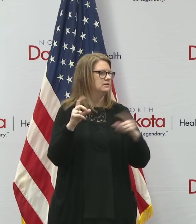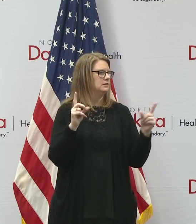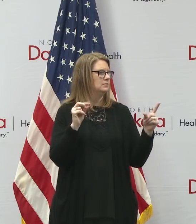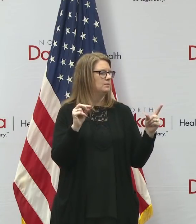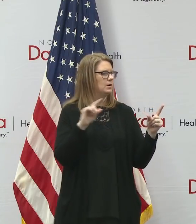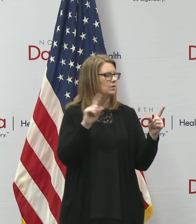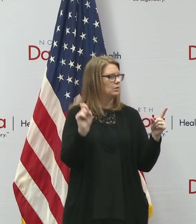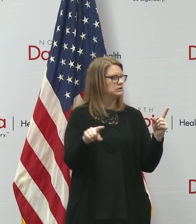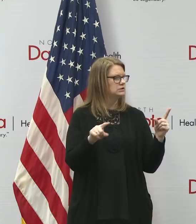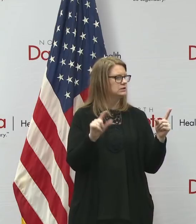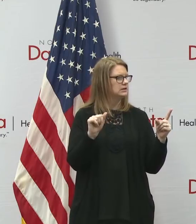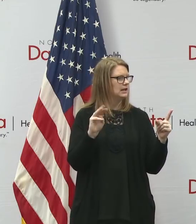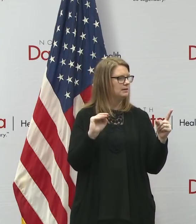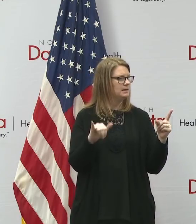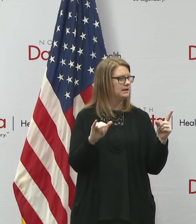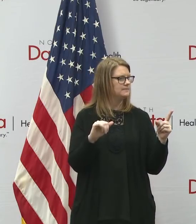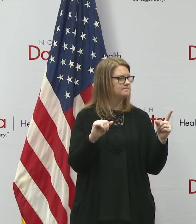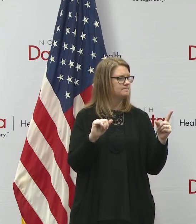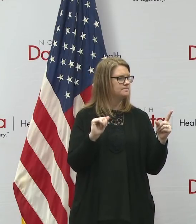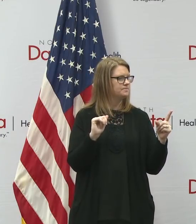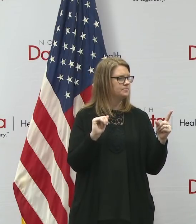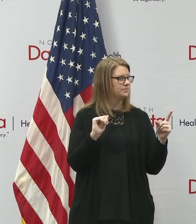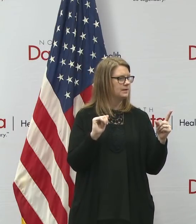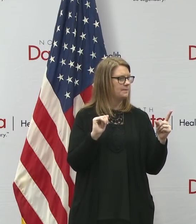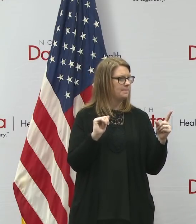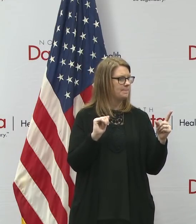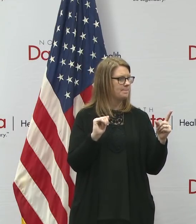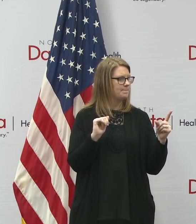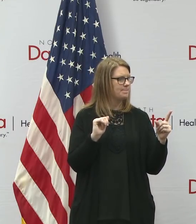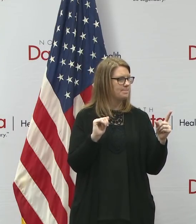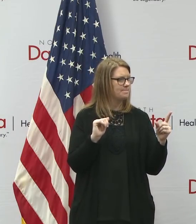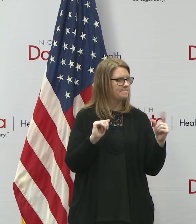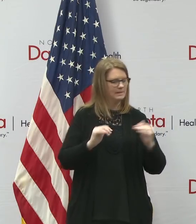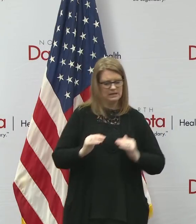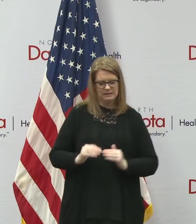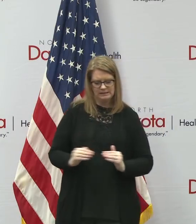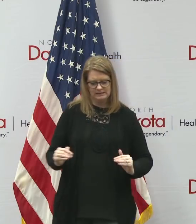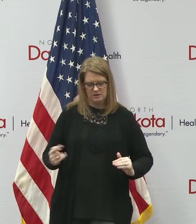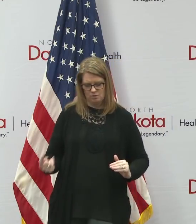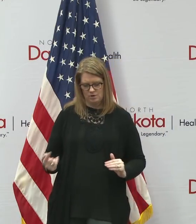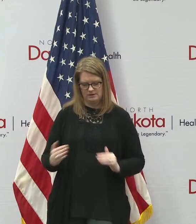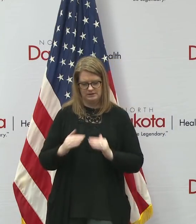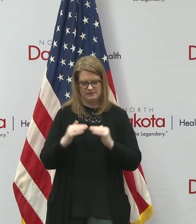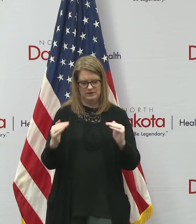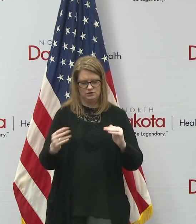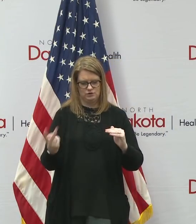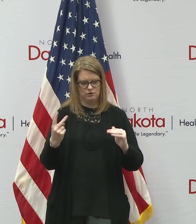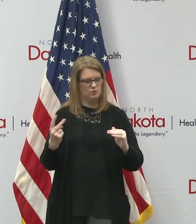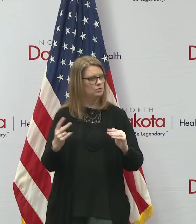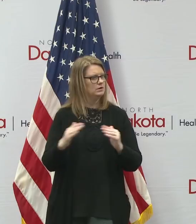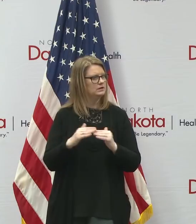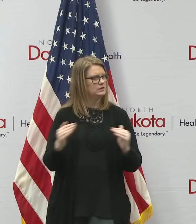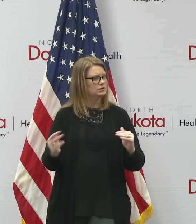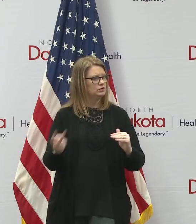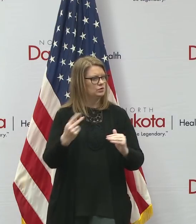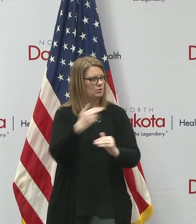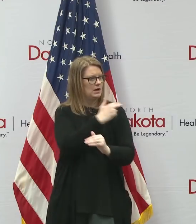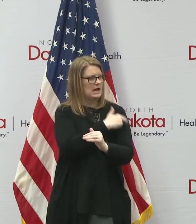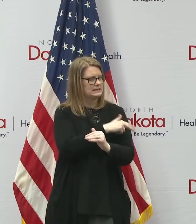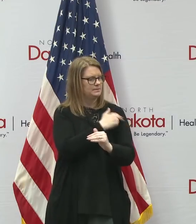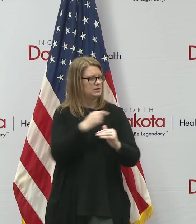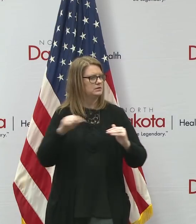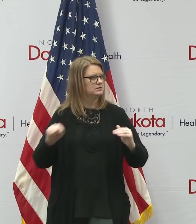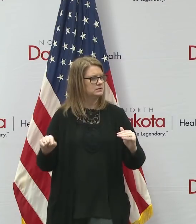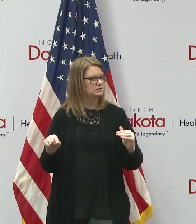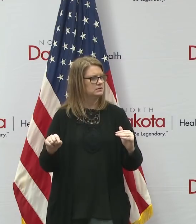for you. Can you just clarify the difference between Tier 1 and Tier 2? Would Tier 2 hospitals be